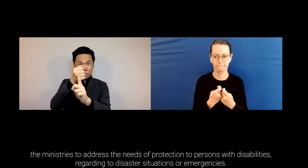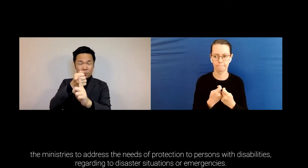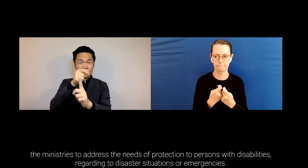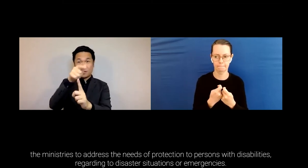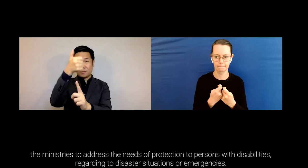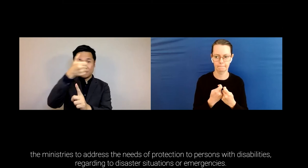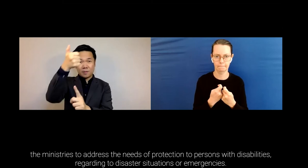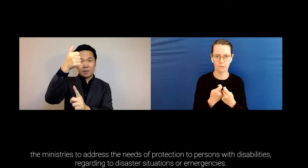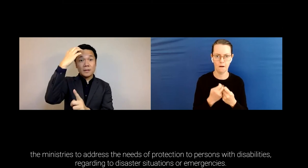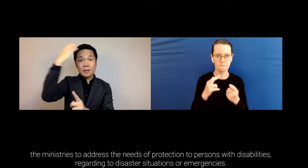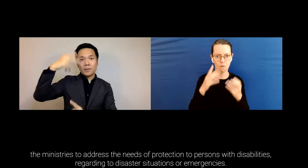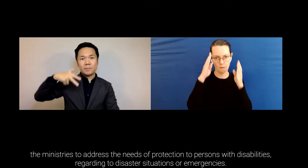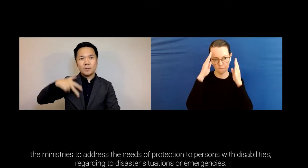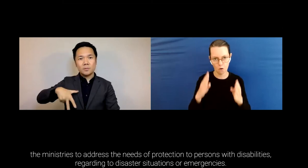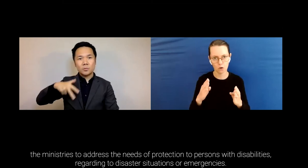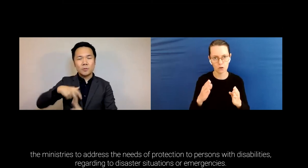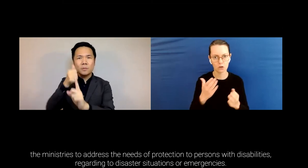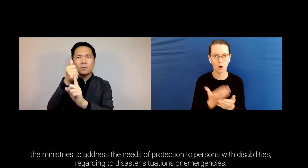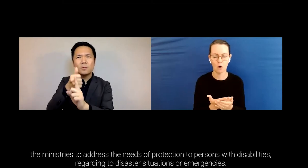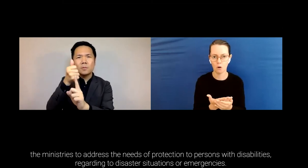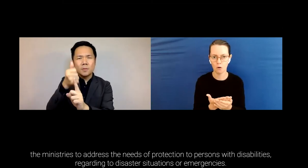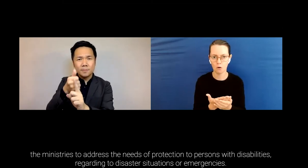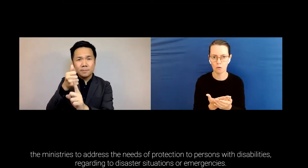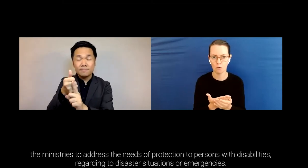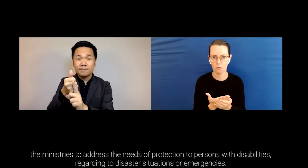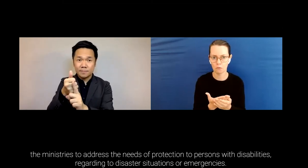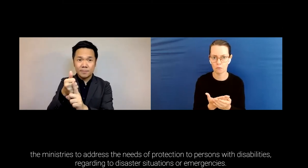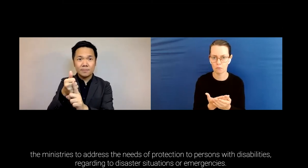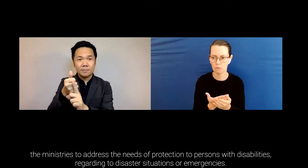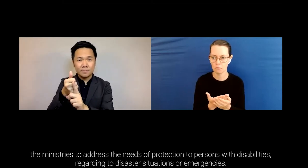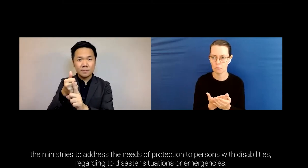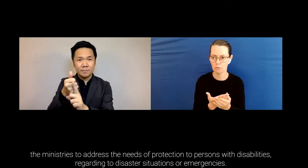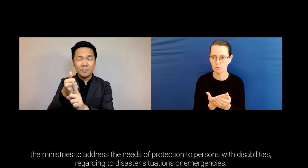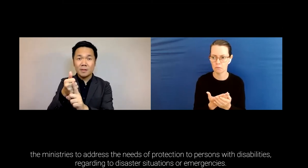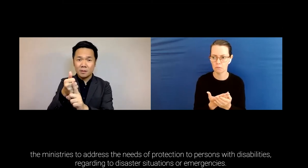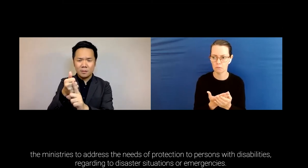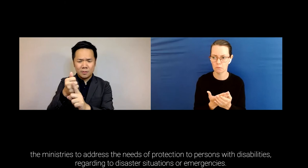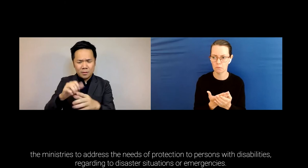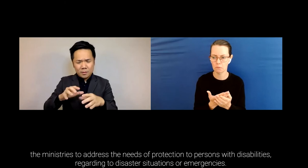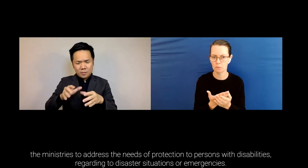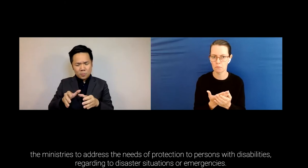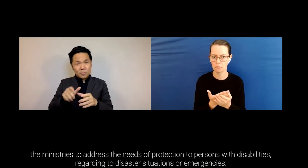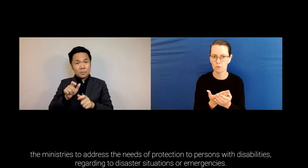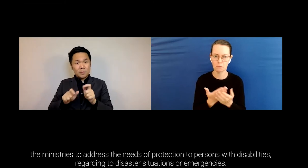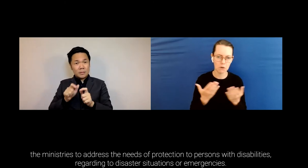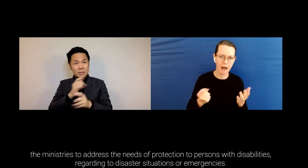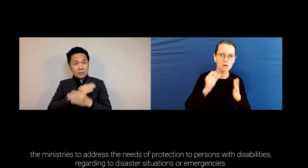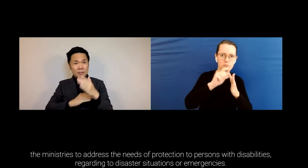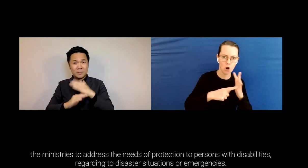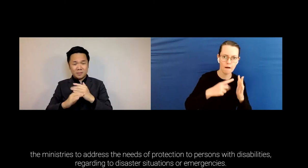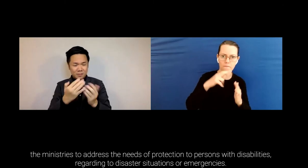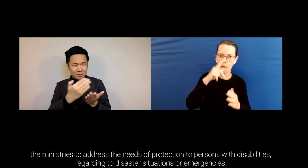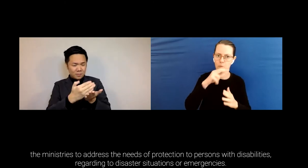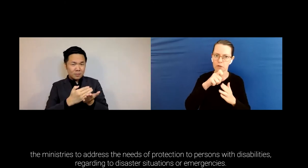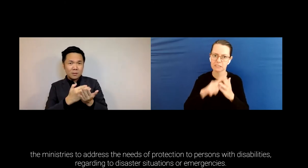to address the needs of the protection to persons with disabilities